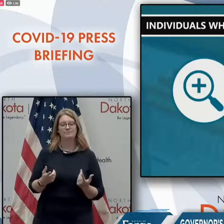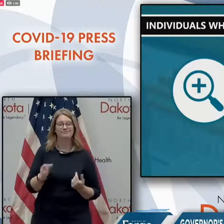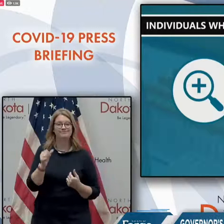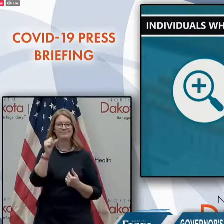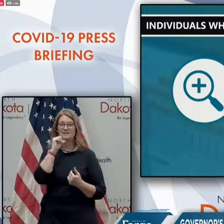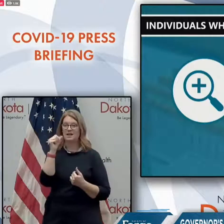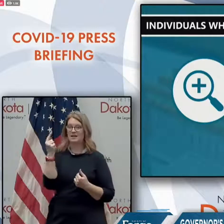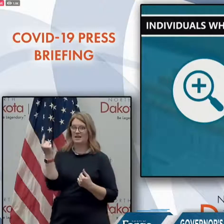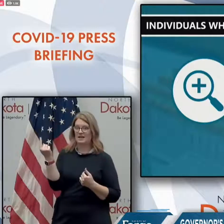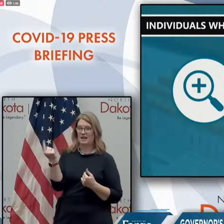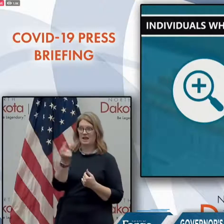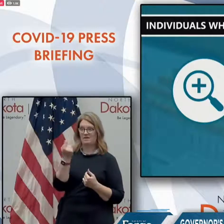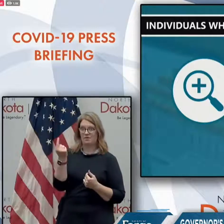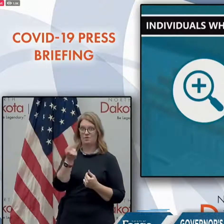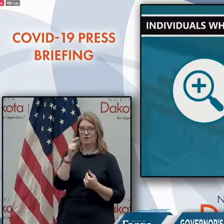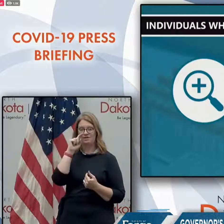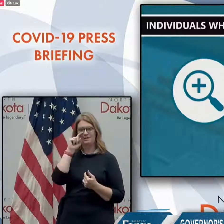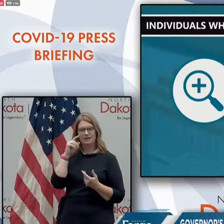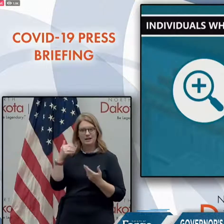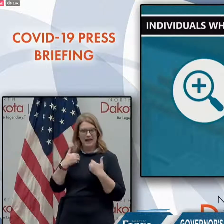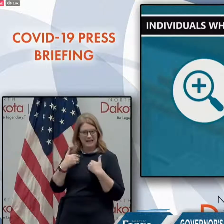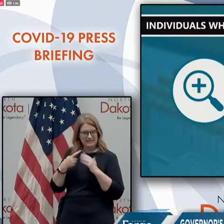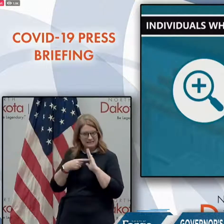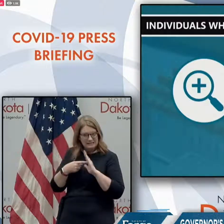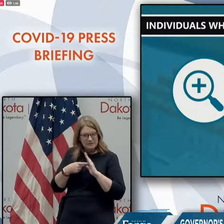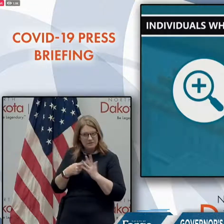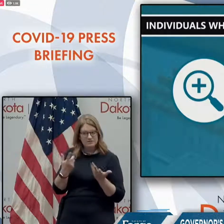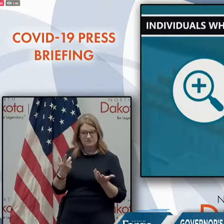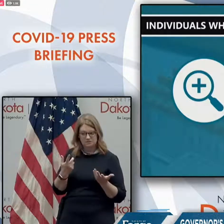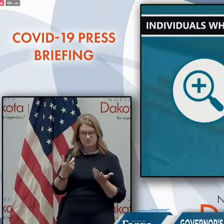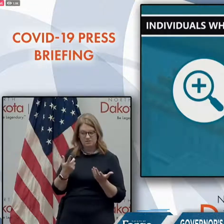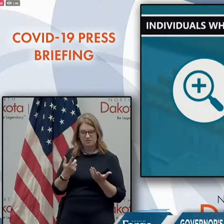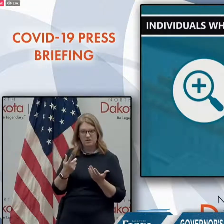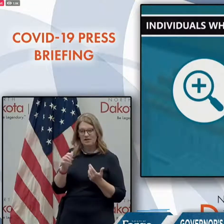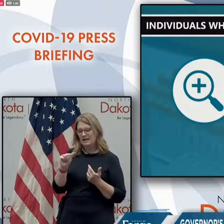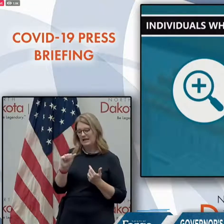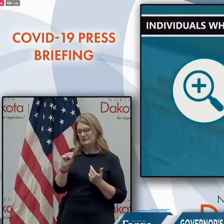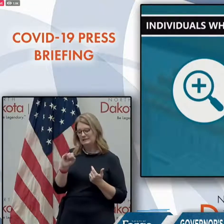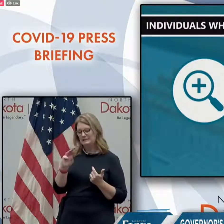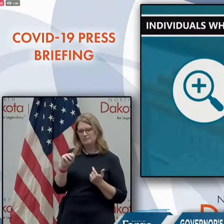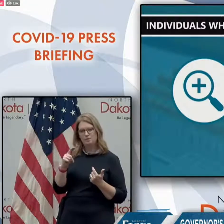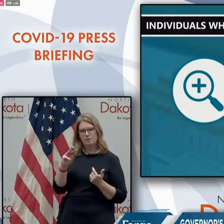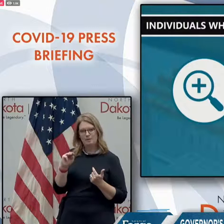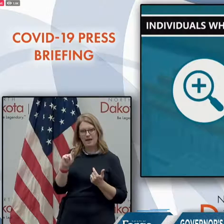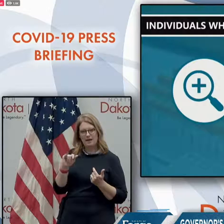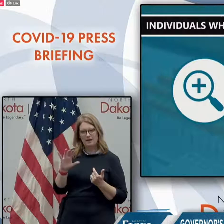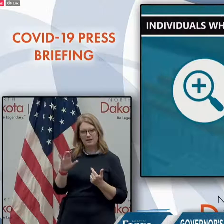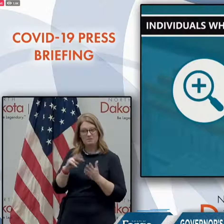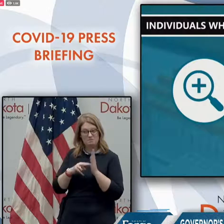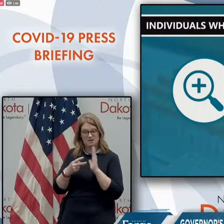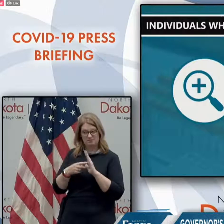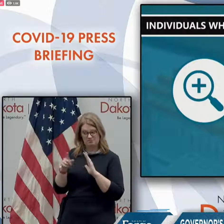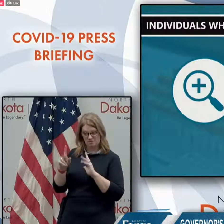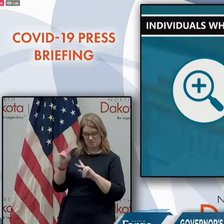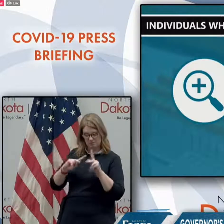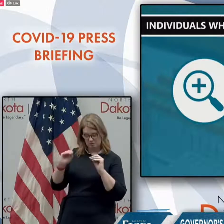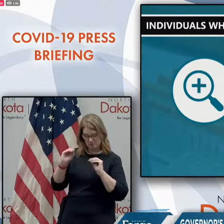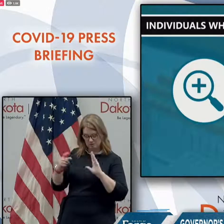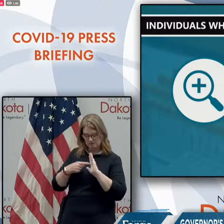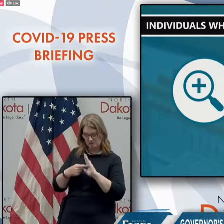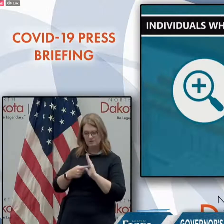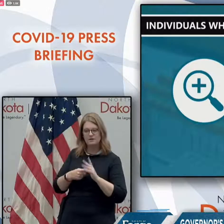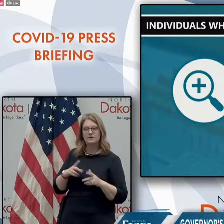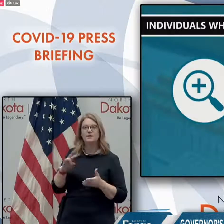everybody who has COVID-19 has symptoms. We do have people who are asymptomatic. Those individuals need to